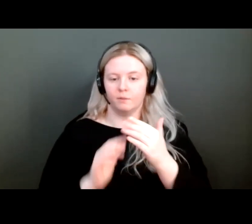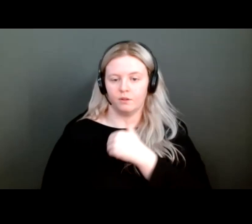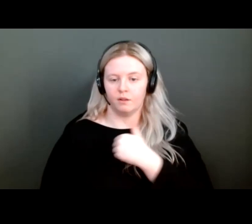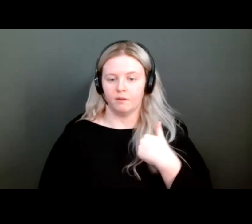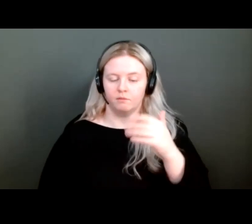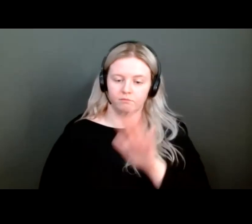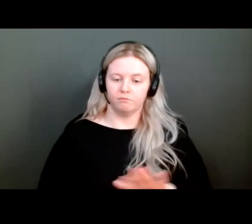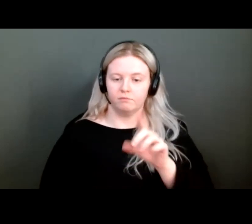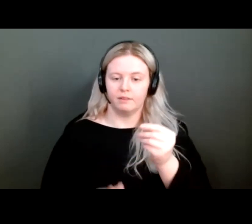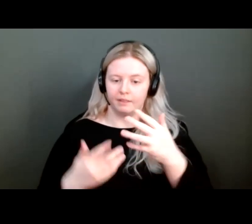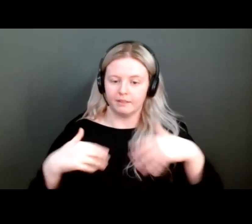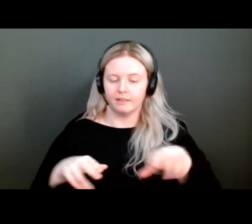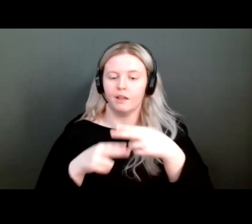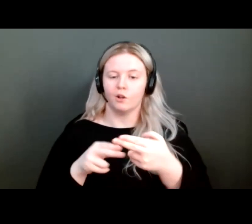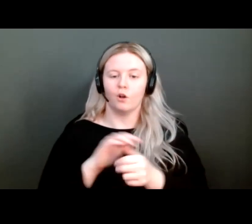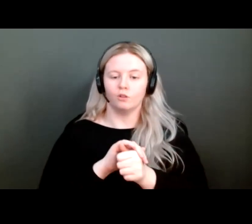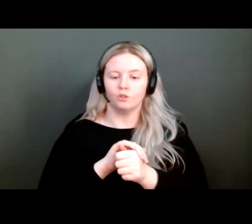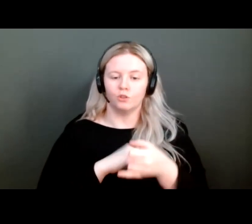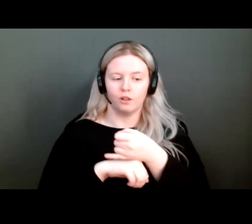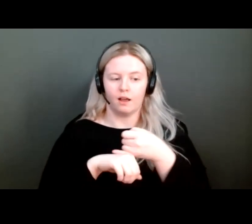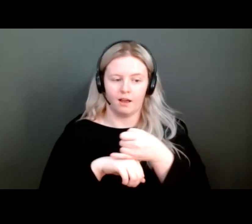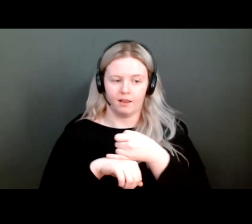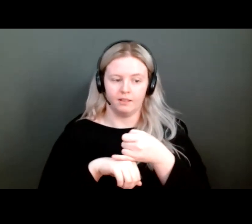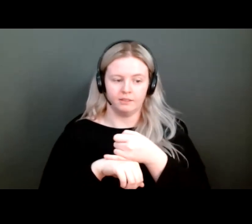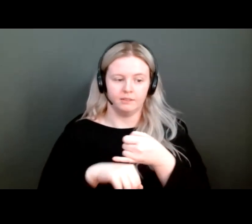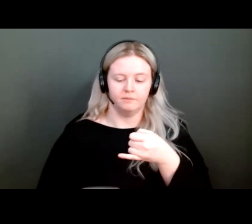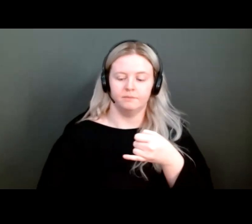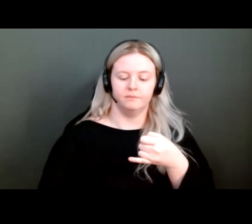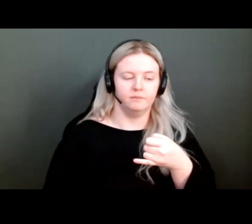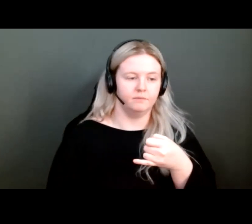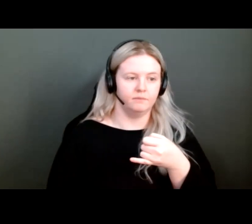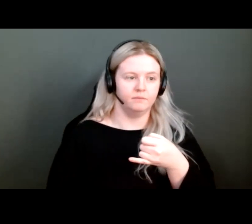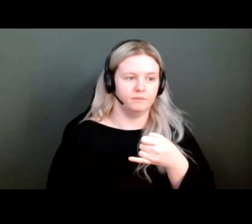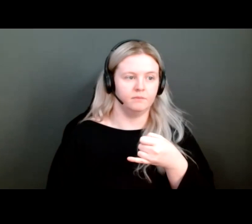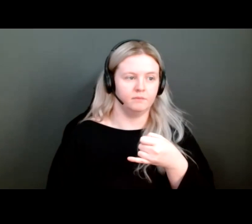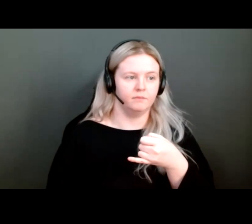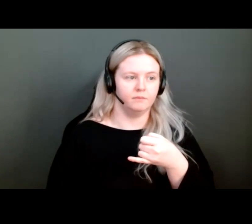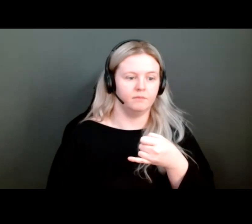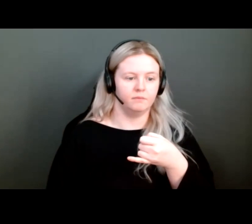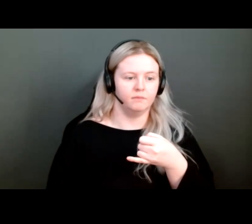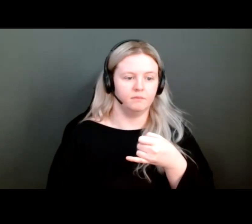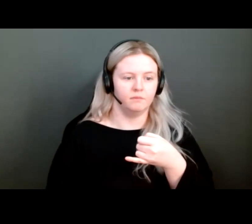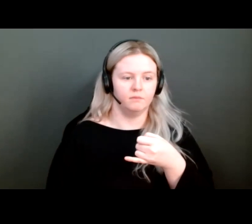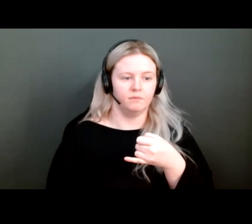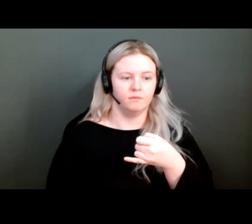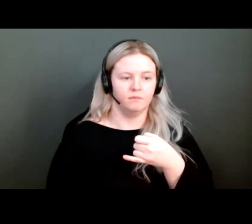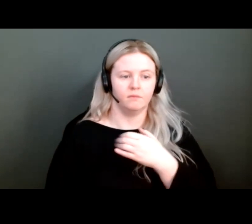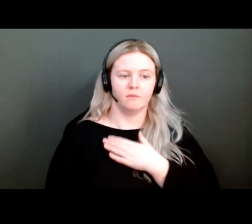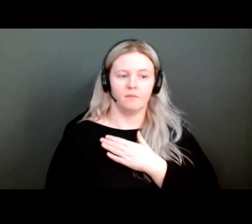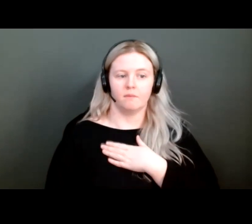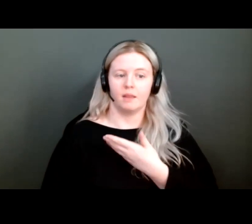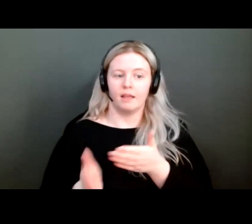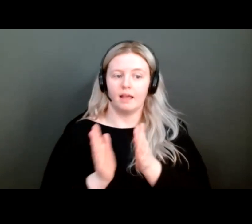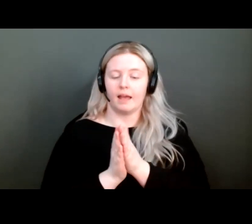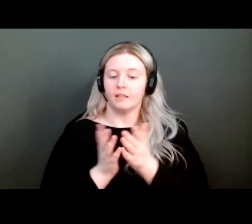this land we call Turtle Island, my ask is, may we listen not only